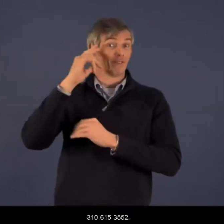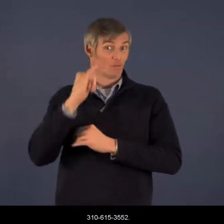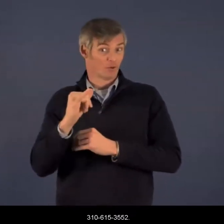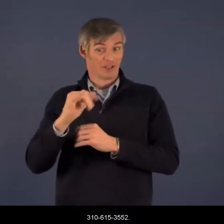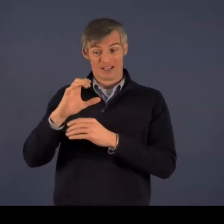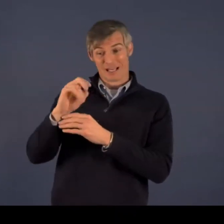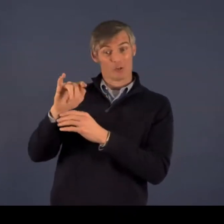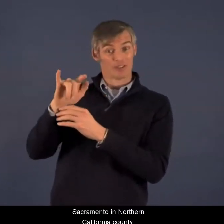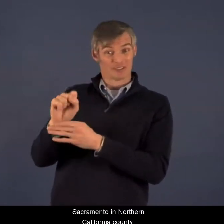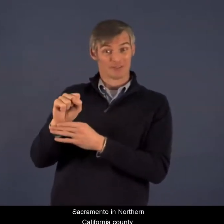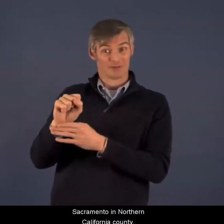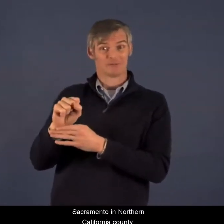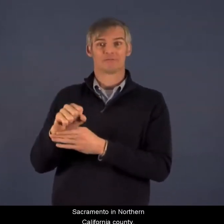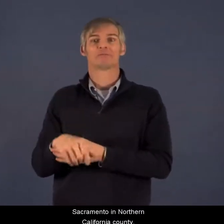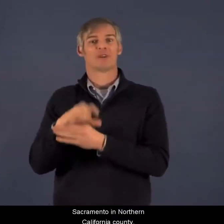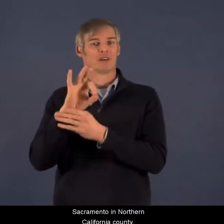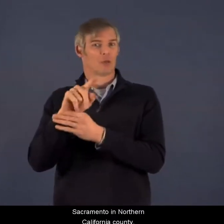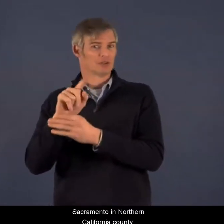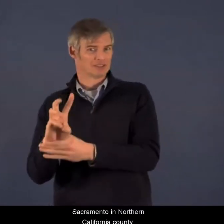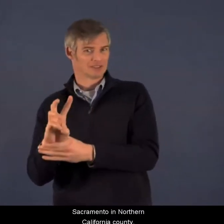310-615-3552. Sacramento and Northern California counties,